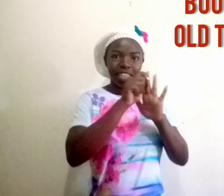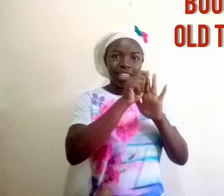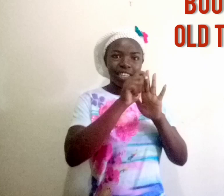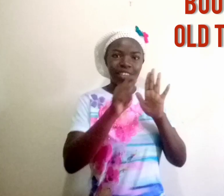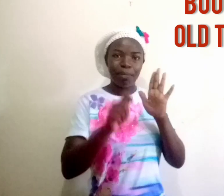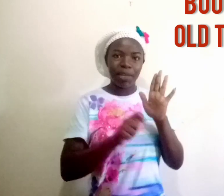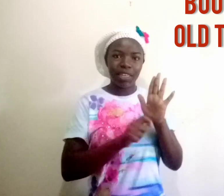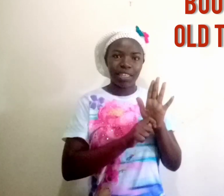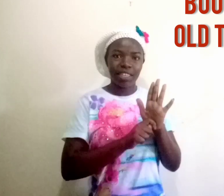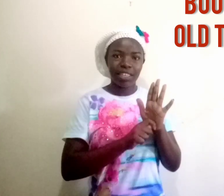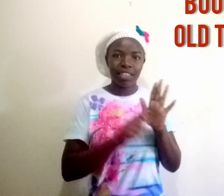Testament.